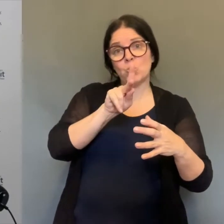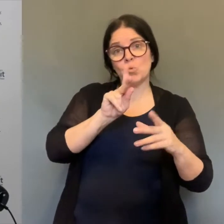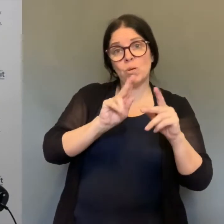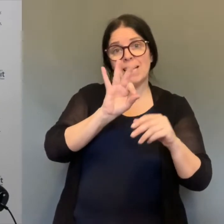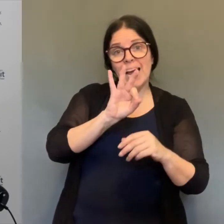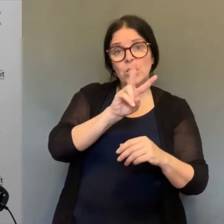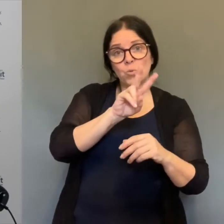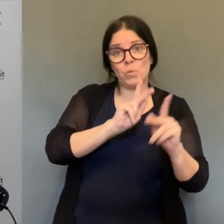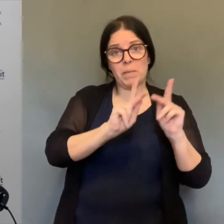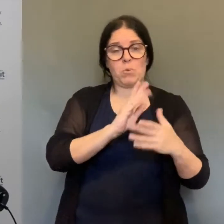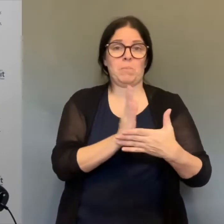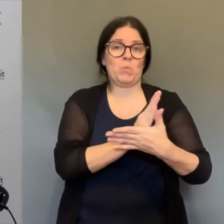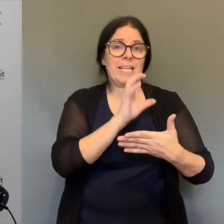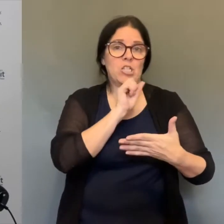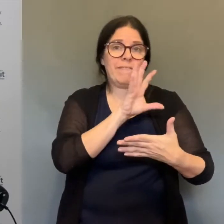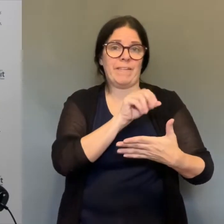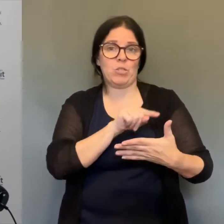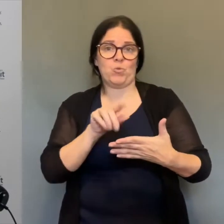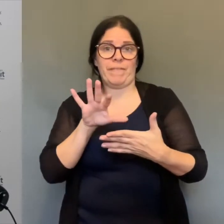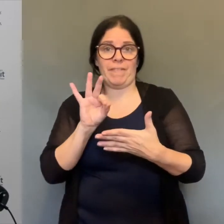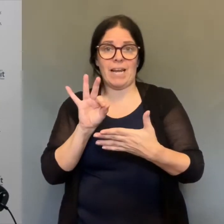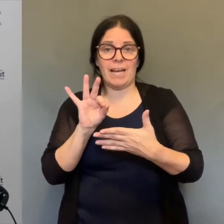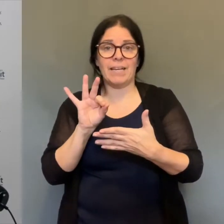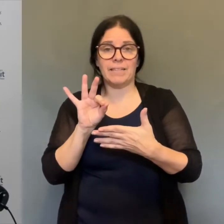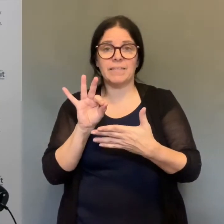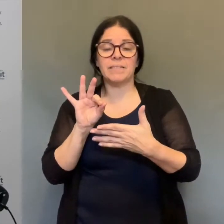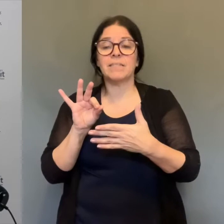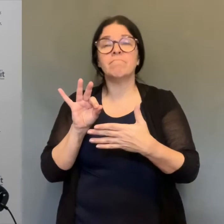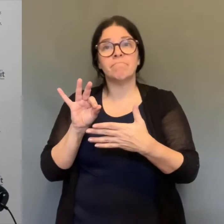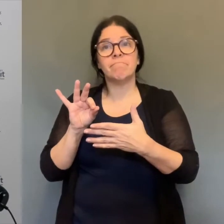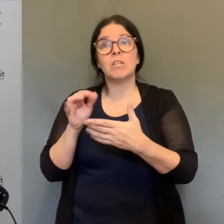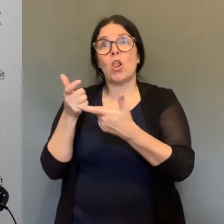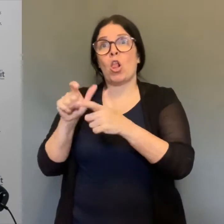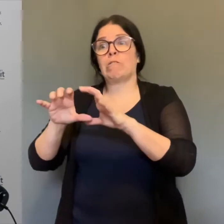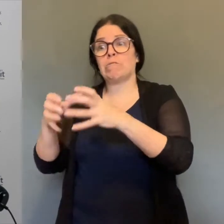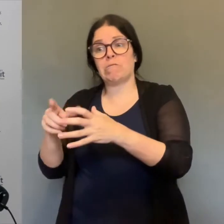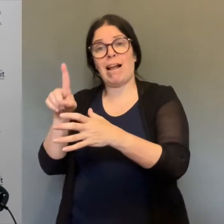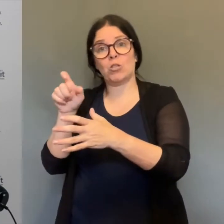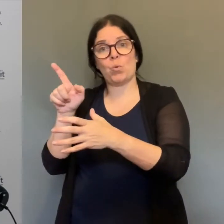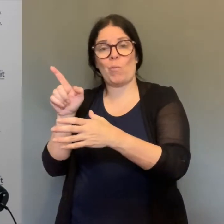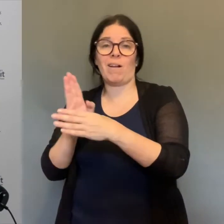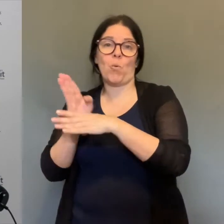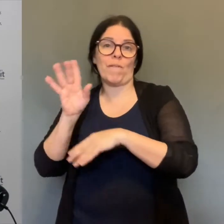39% are male, 60% are female, and 1% are unknown at this time.